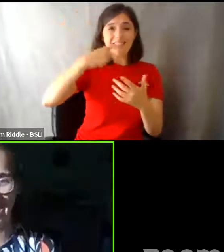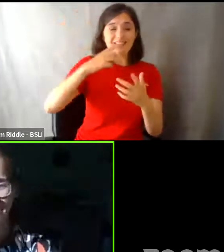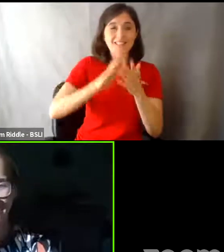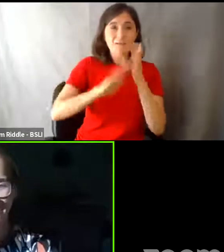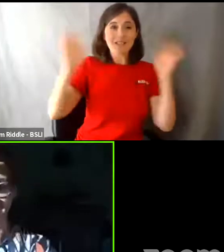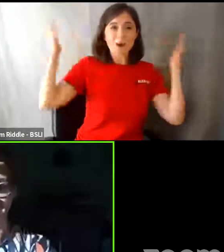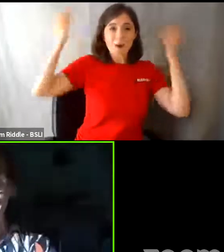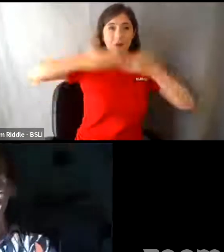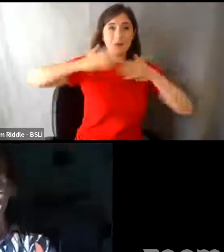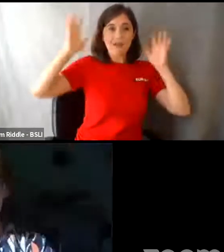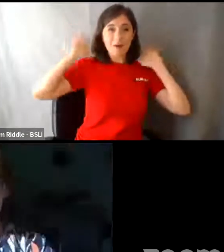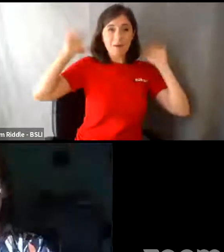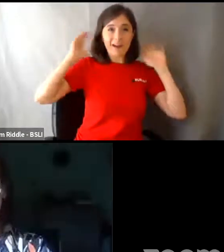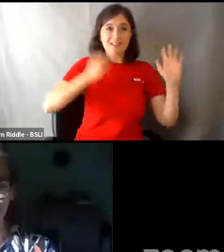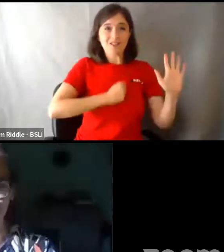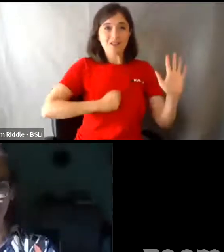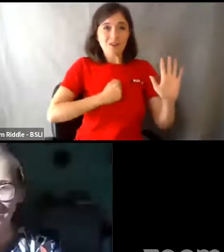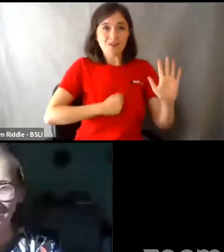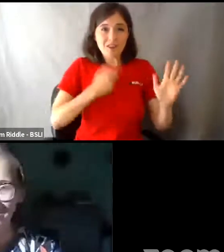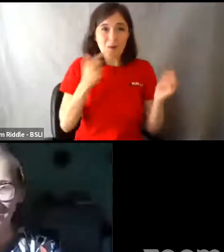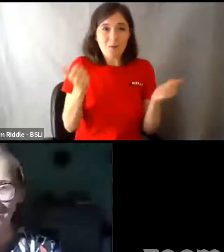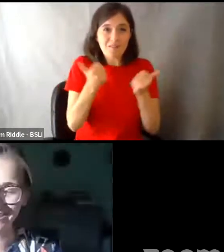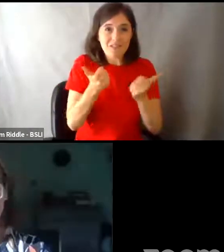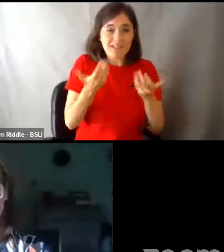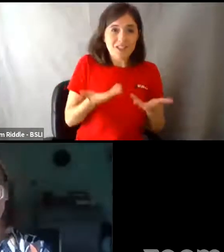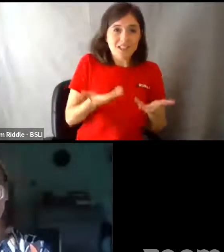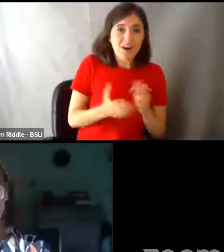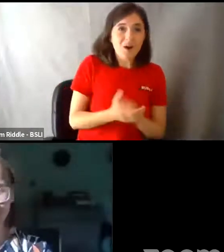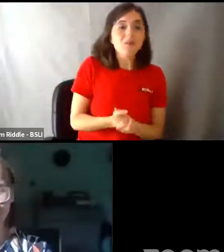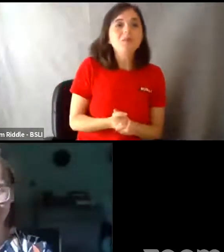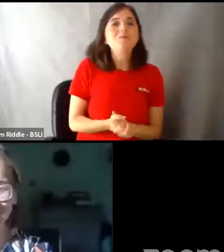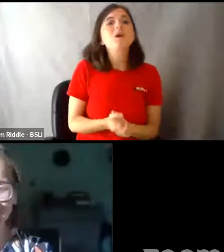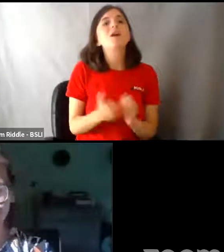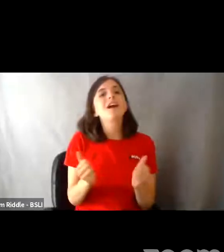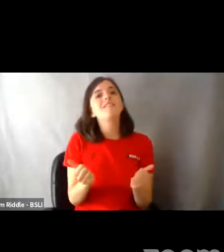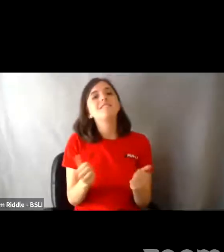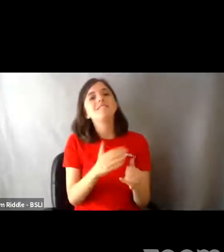will end there. Thanks, Grace. And finally, Ellen.